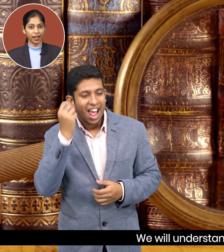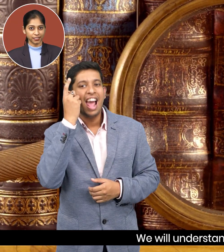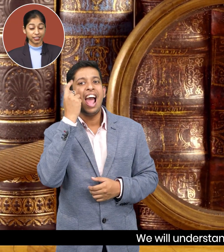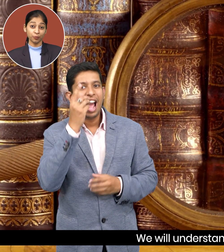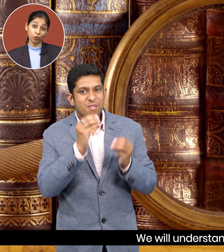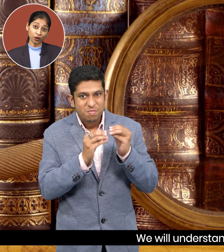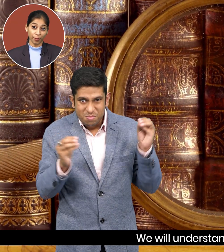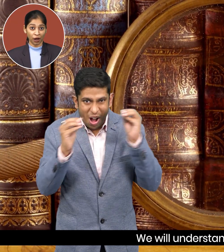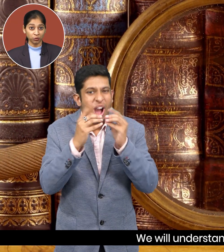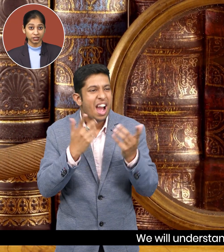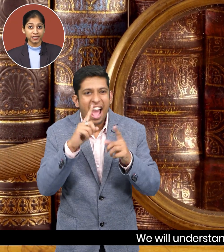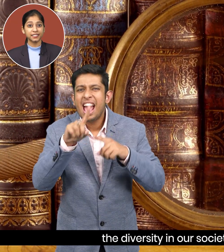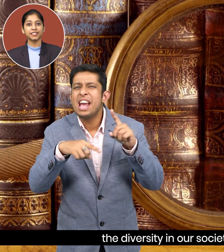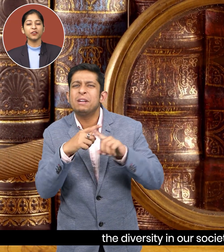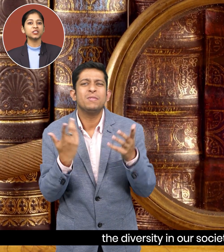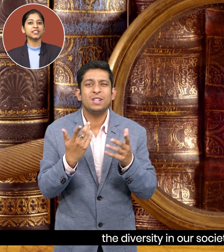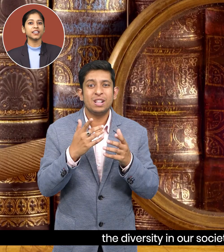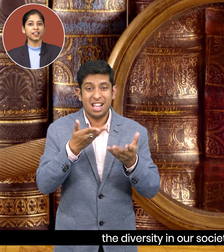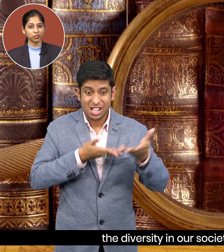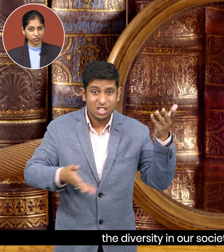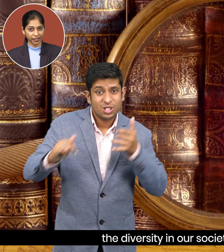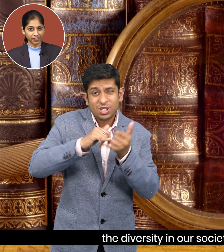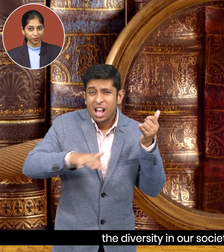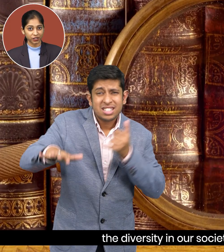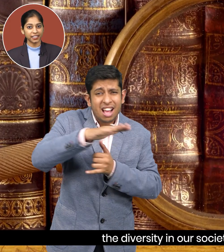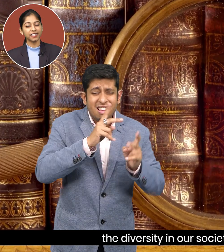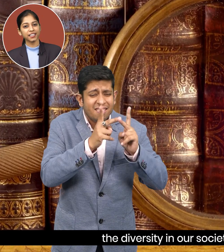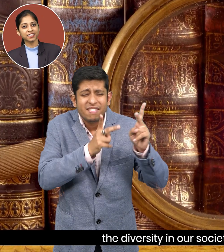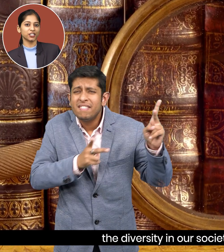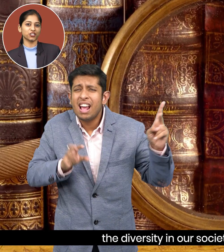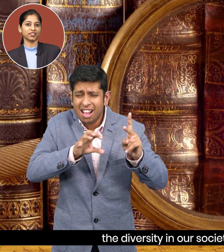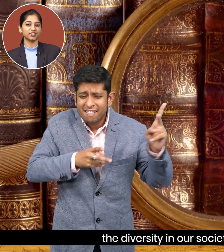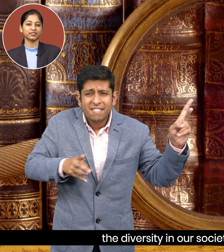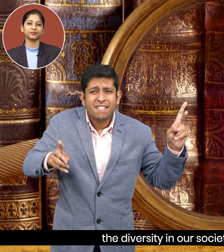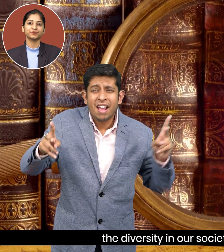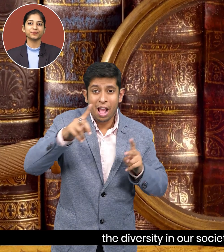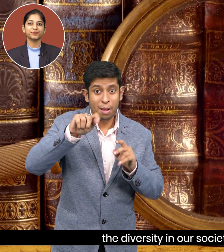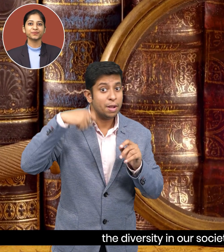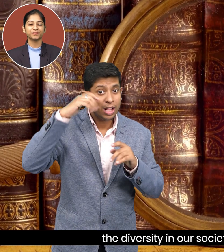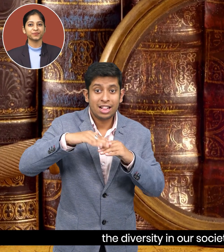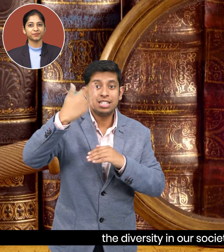We will understand more about the diversity in our society in the next session.